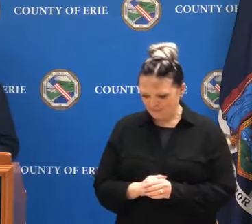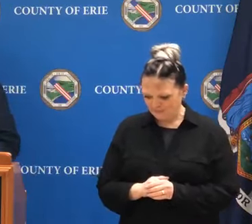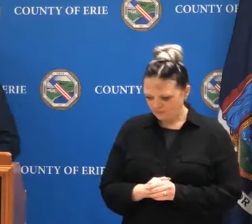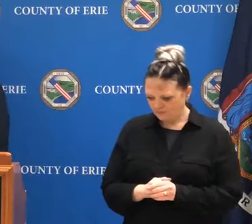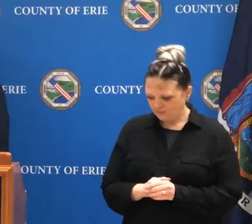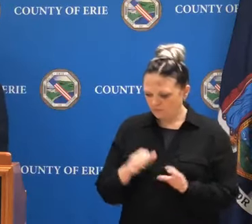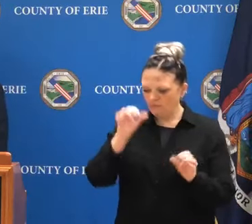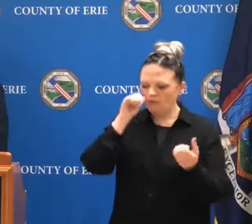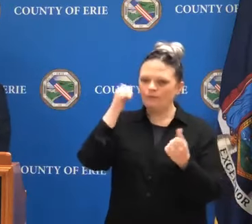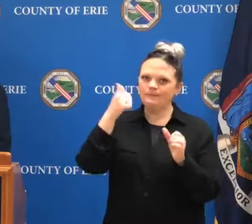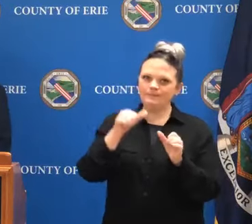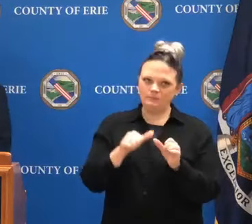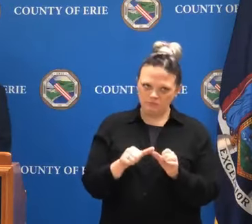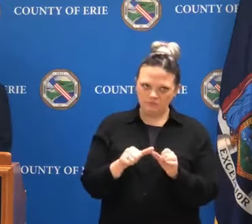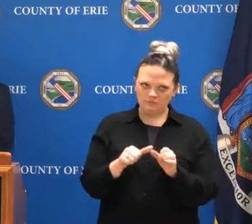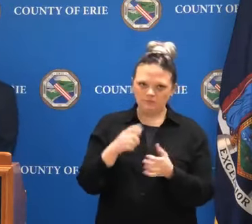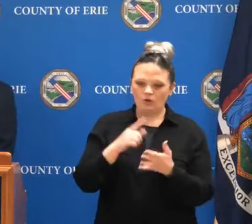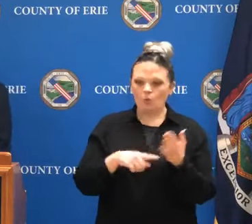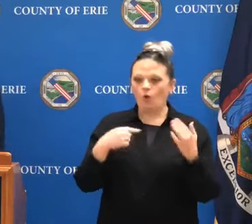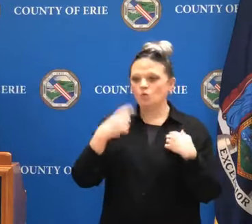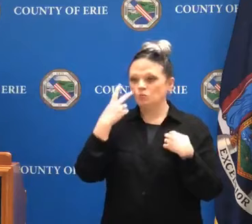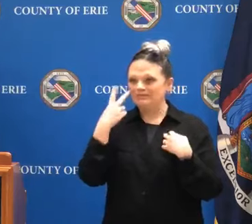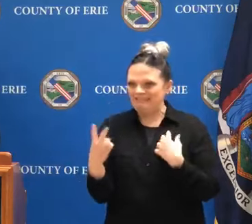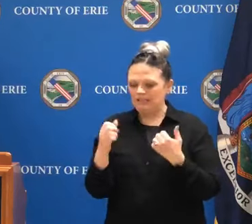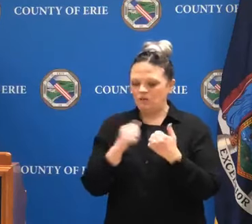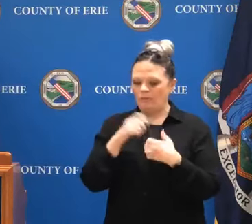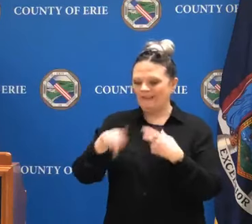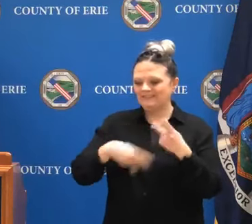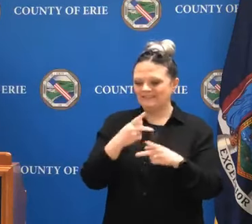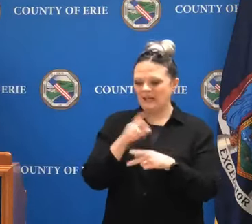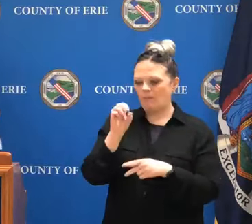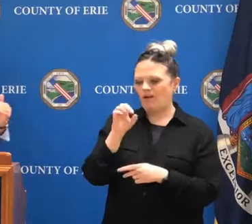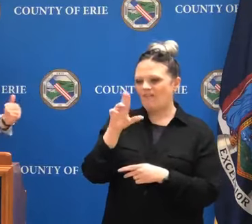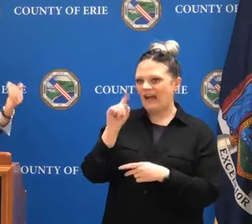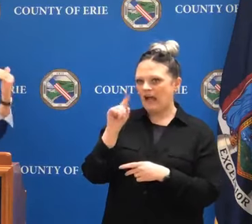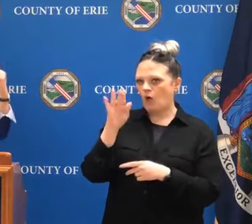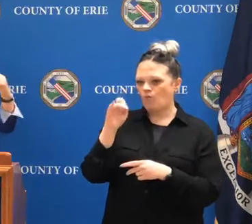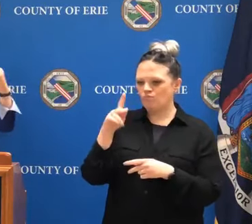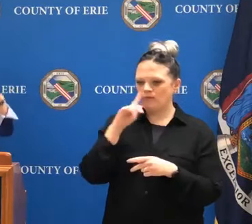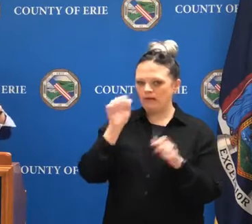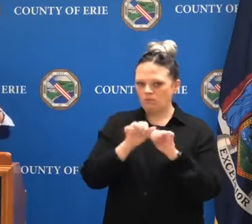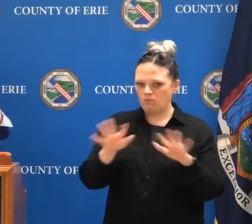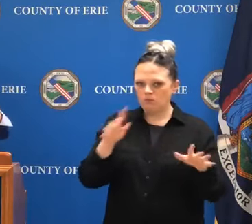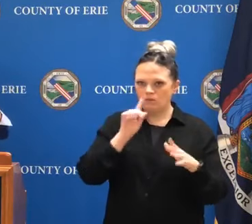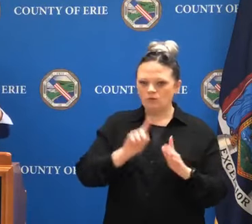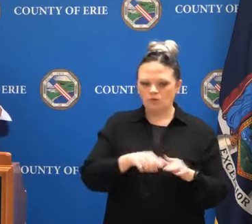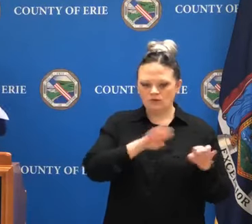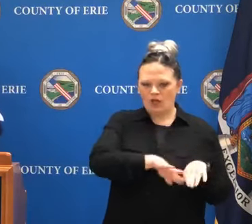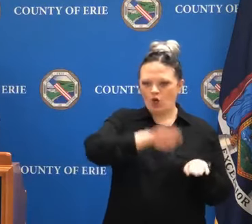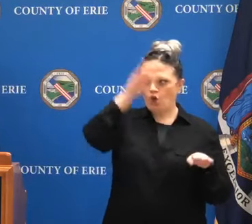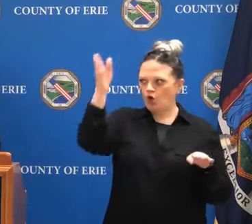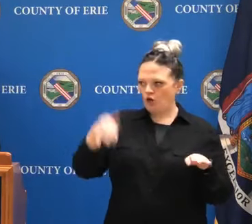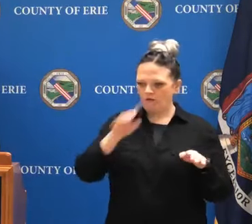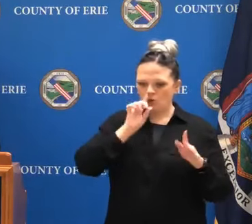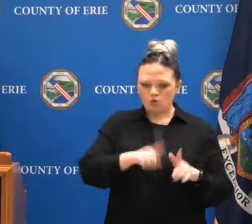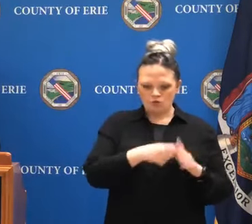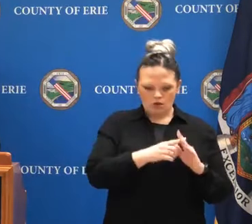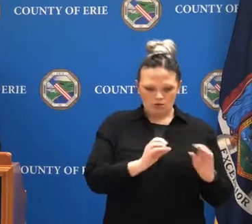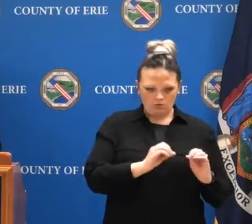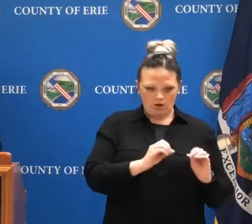So remember, what we see with these type of outbreaks is a curve. So again, we start from no cases to starting to